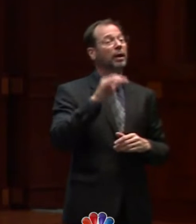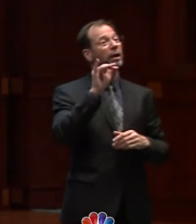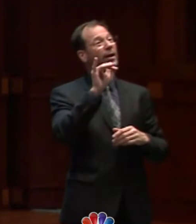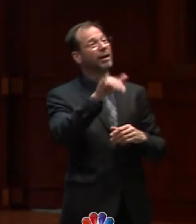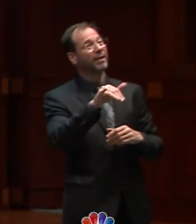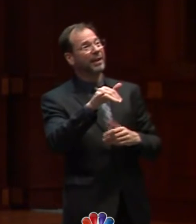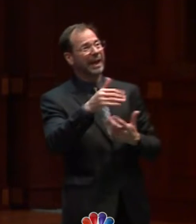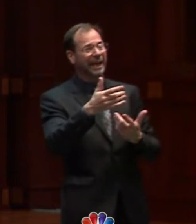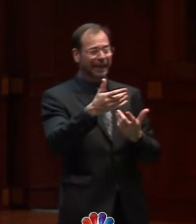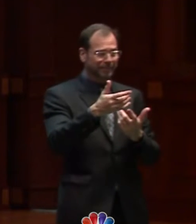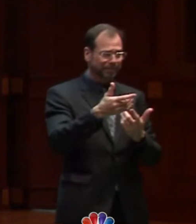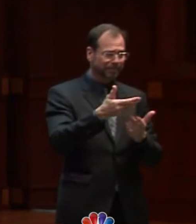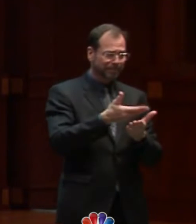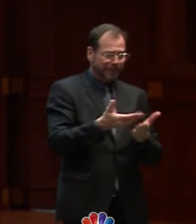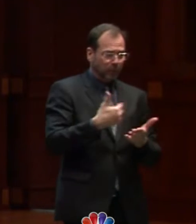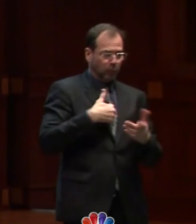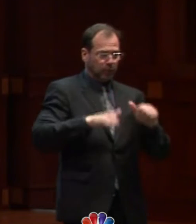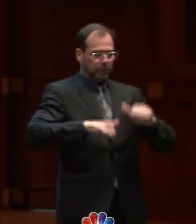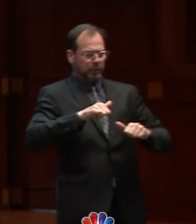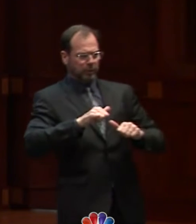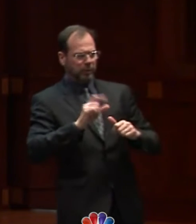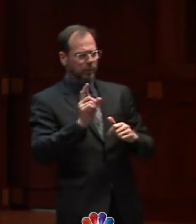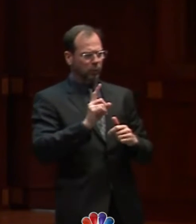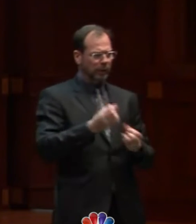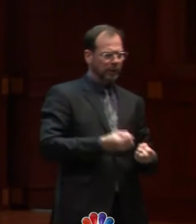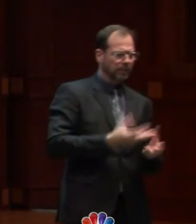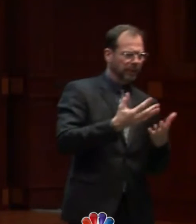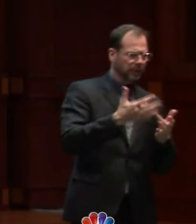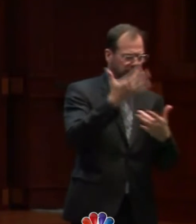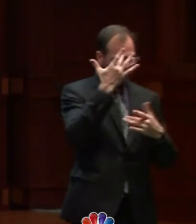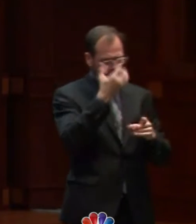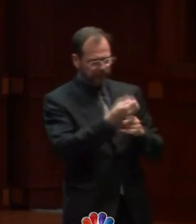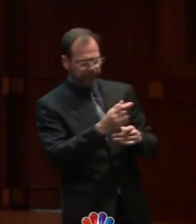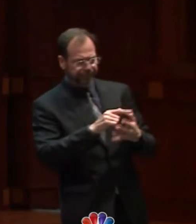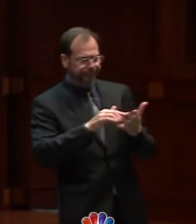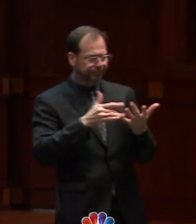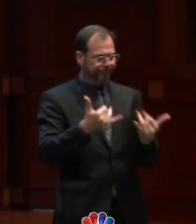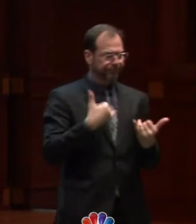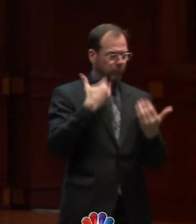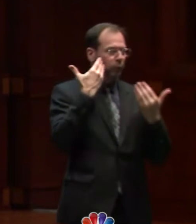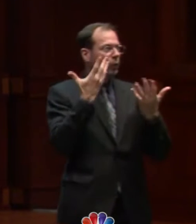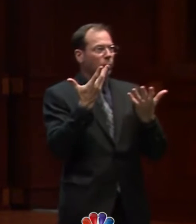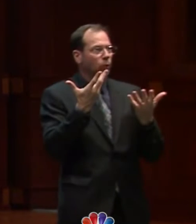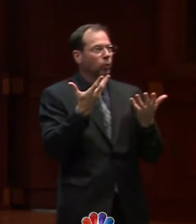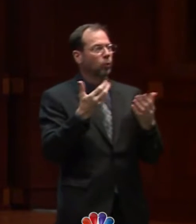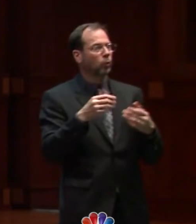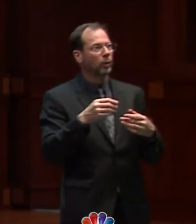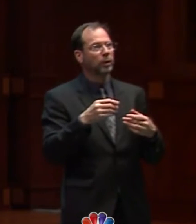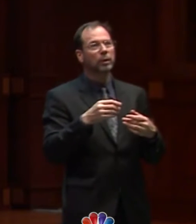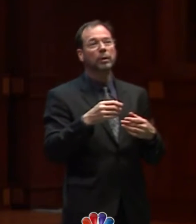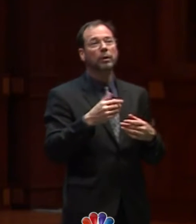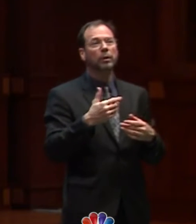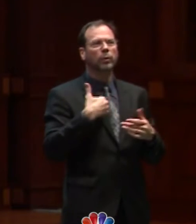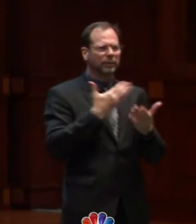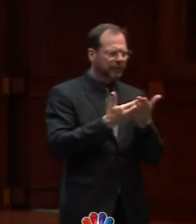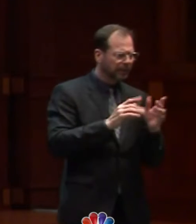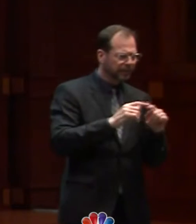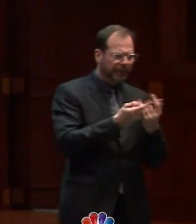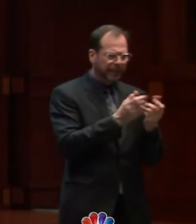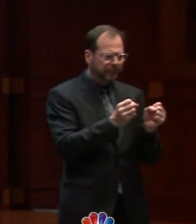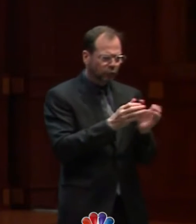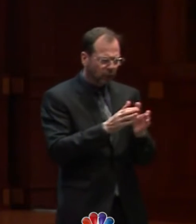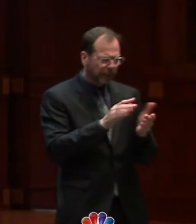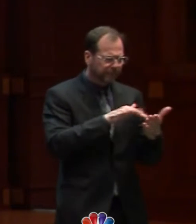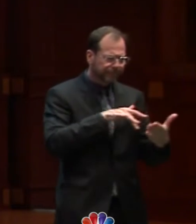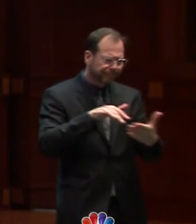and uncertain facts about where we may be. As a result, as we speak, we have people and teams working on